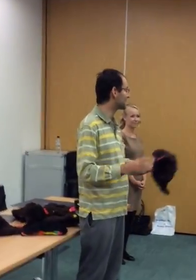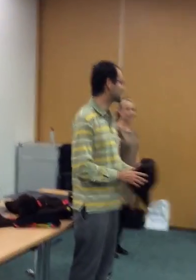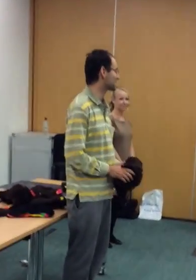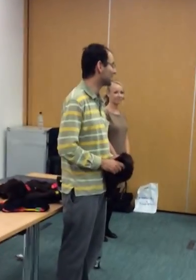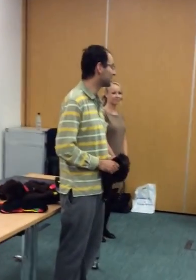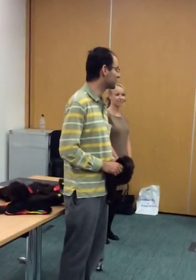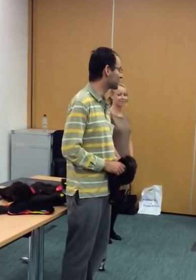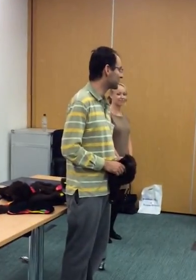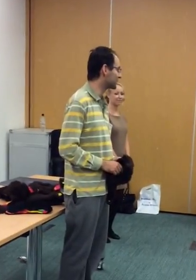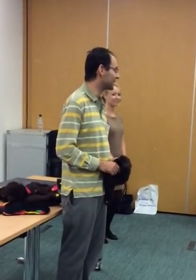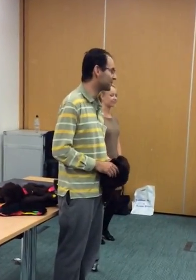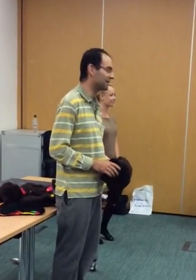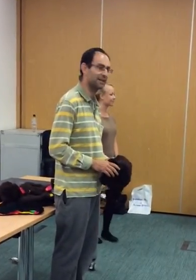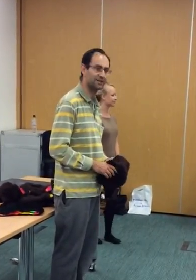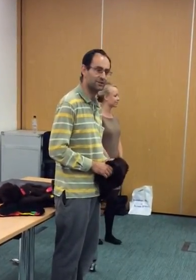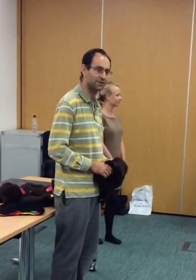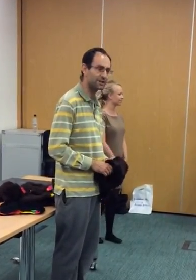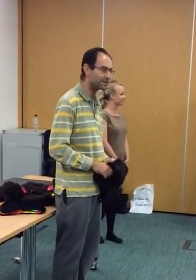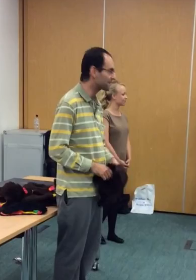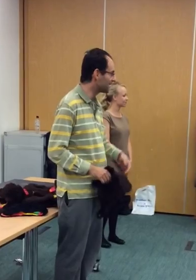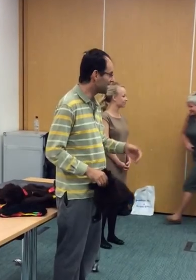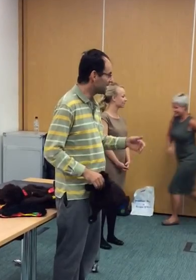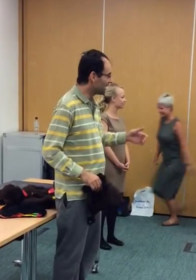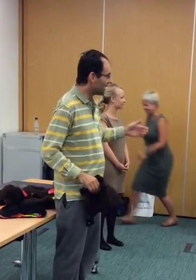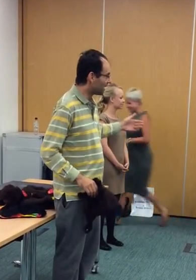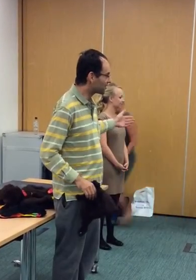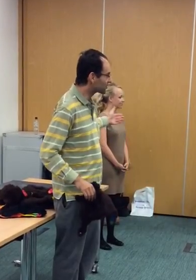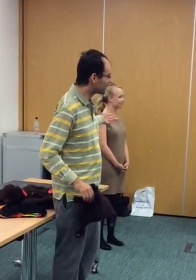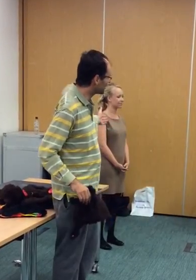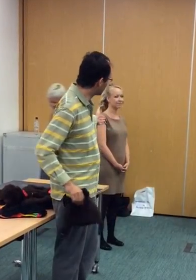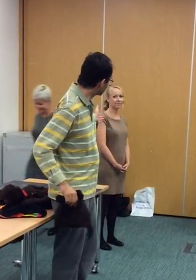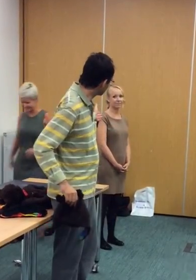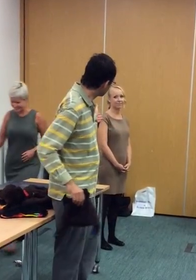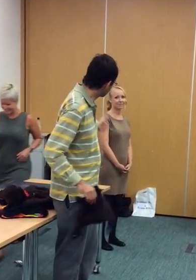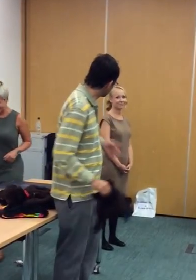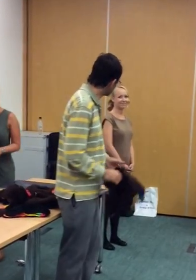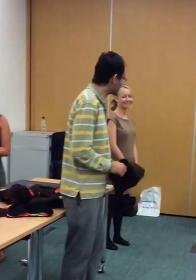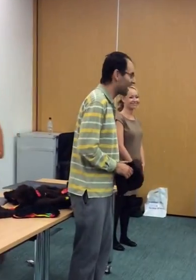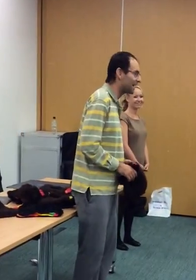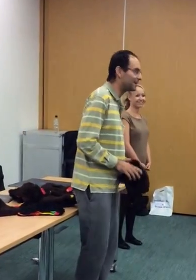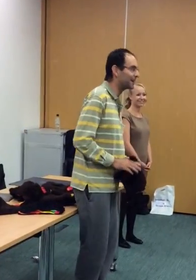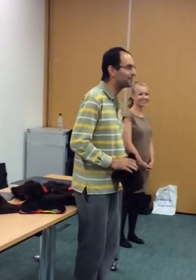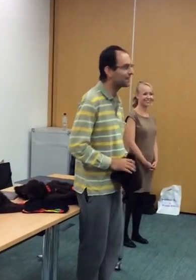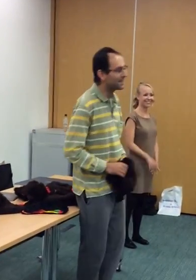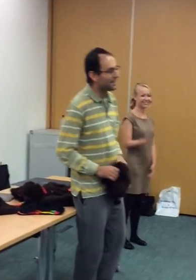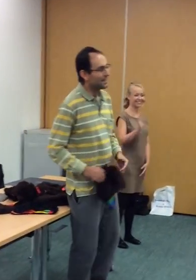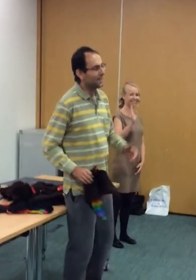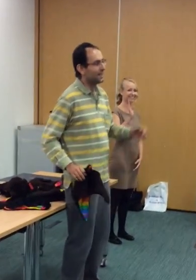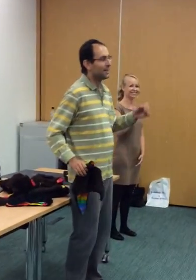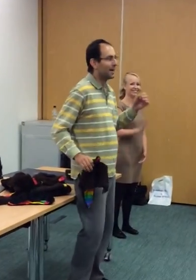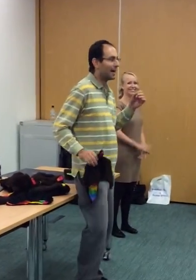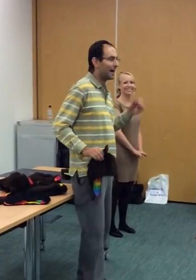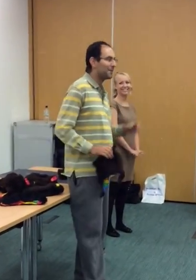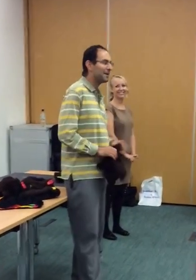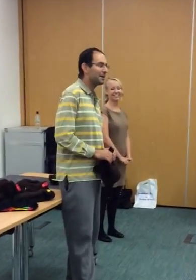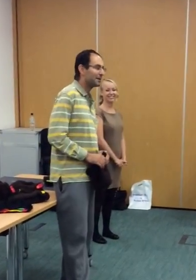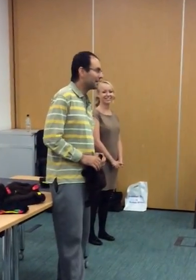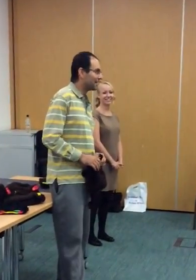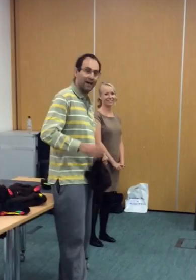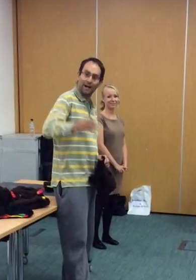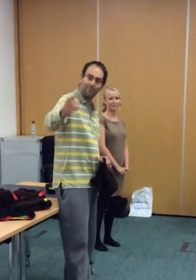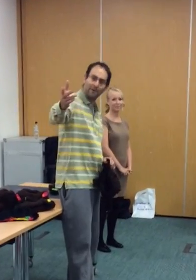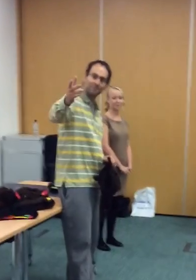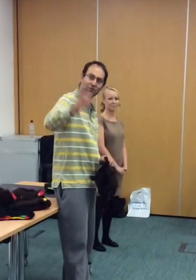who's running this wonderful show today, for letting us do this. I'd also like to introduce Amy.